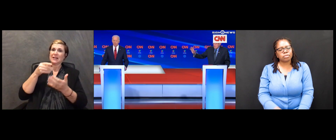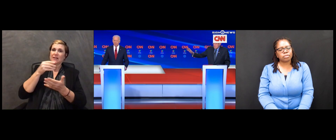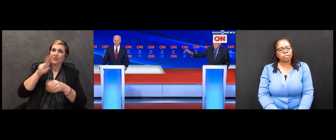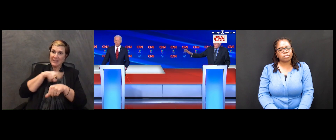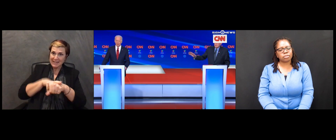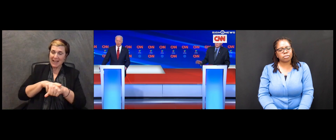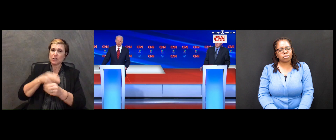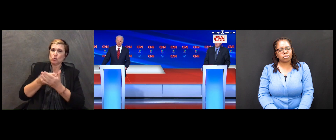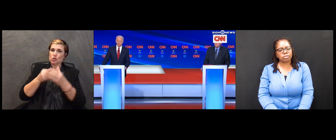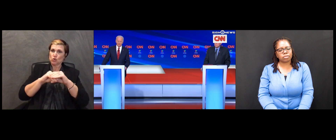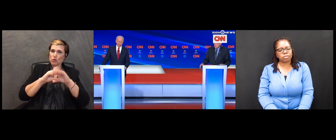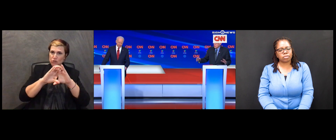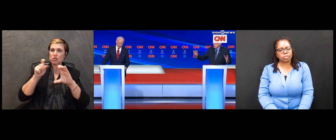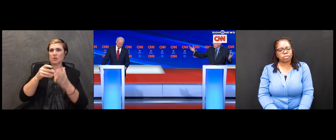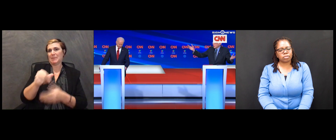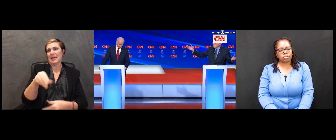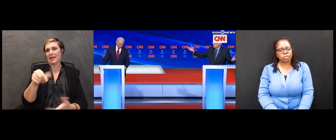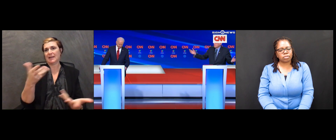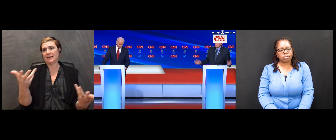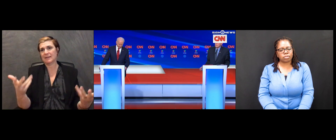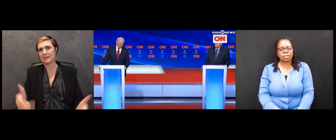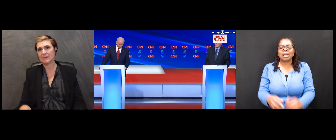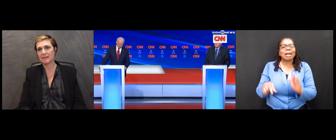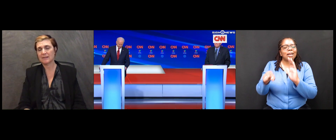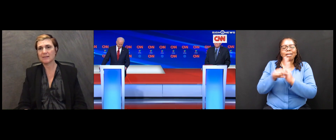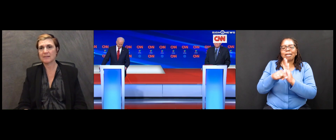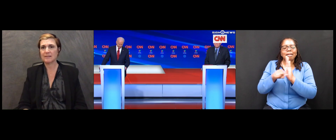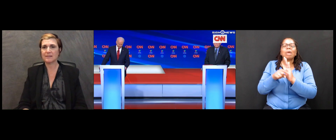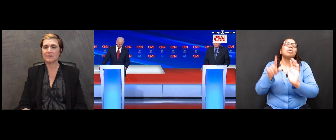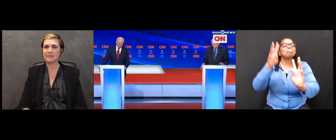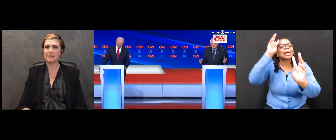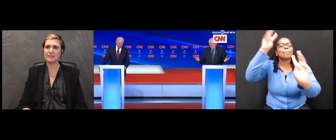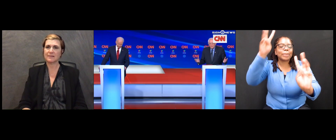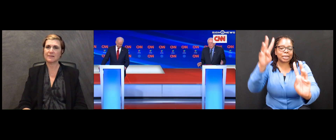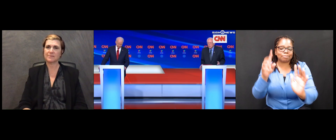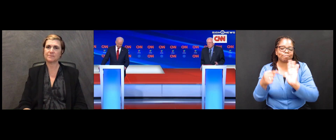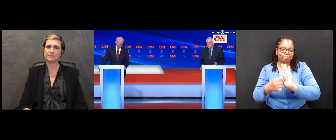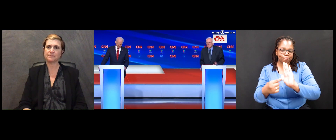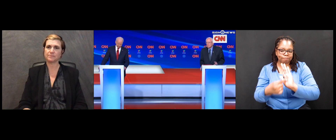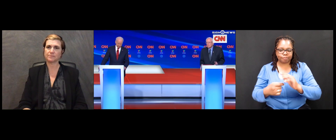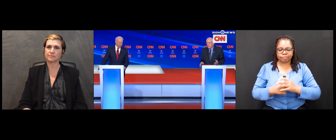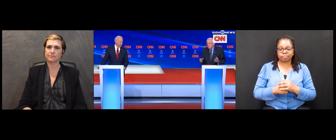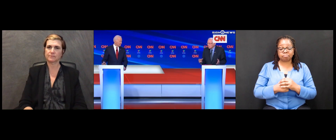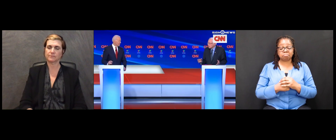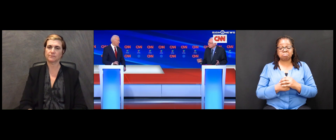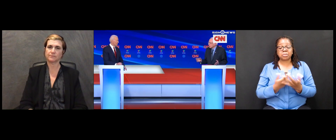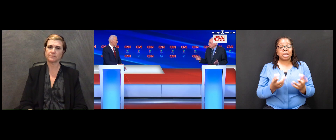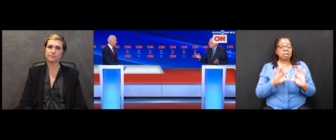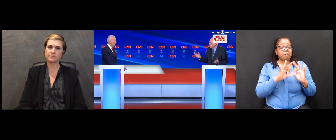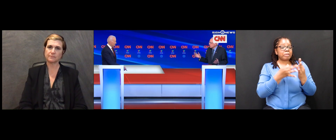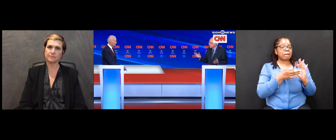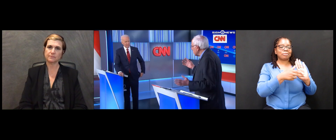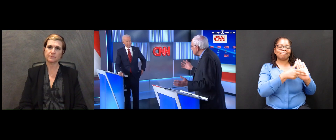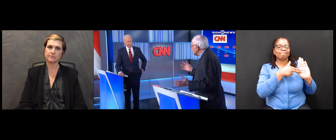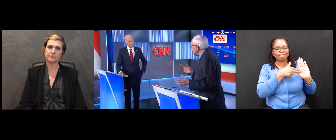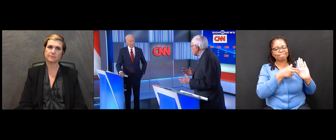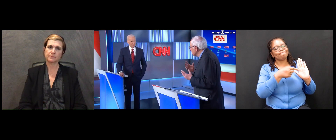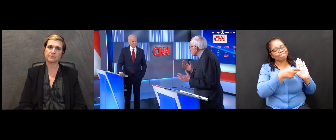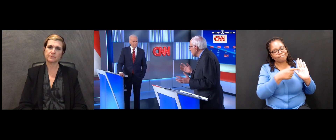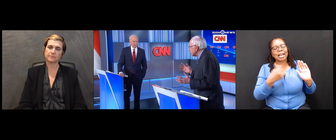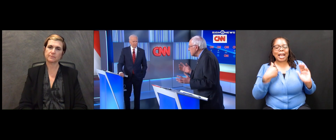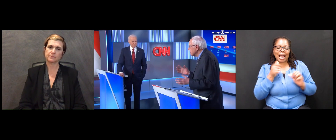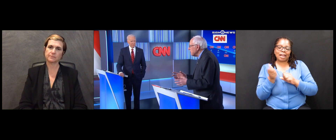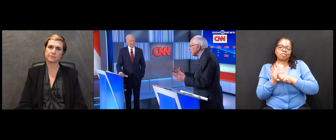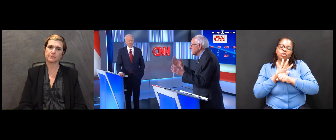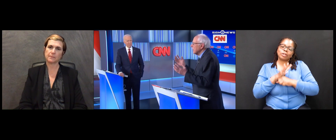But the weakness of this is, let's just do a hypothetical. Family members diagnosed with the virus. Yep.